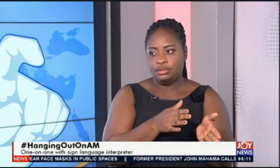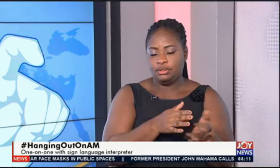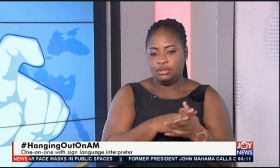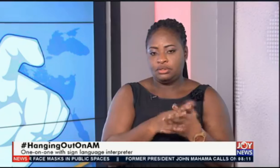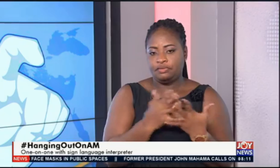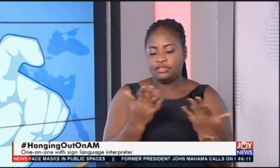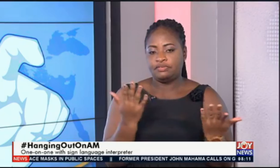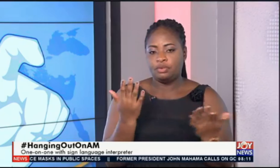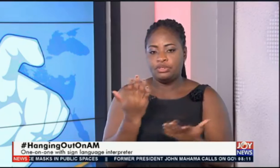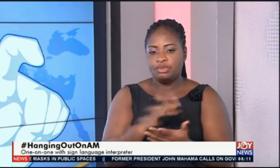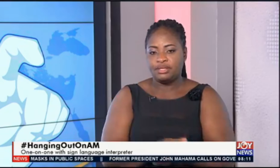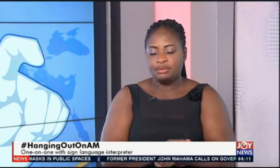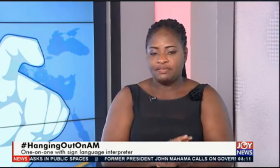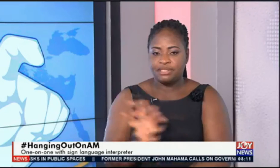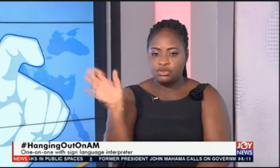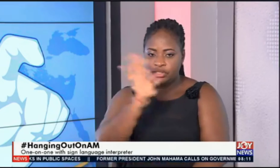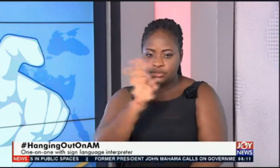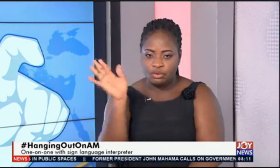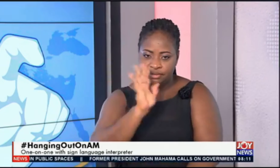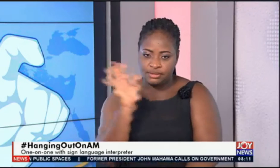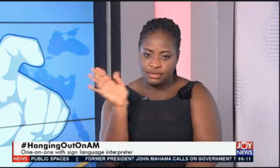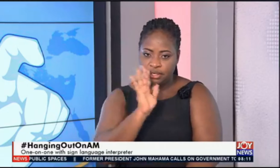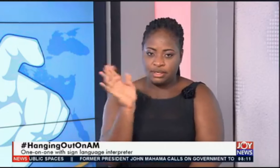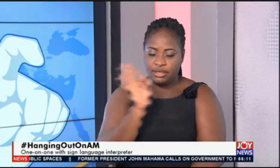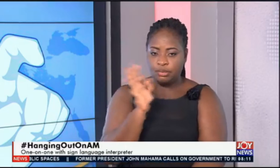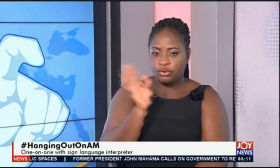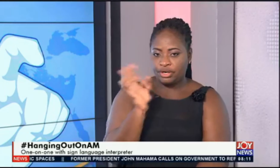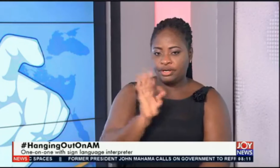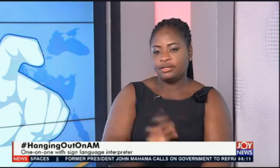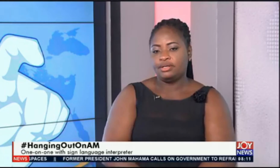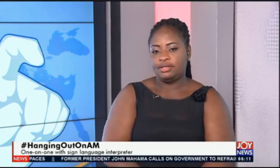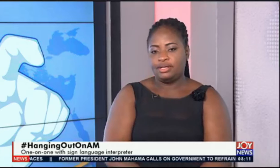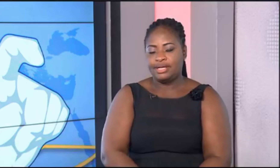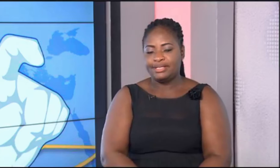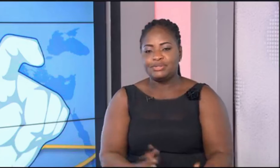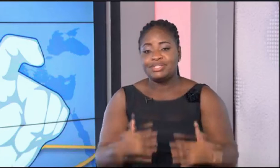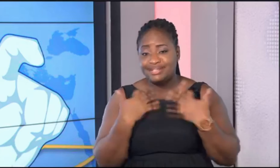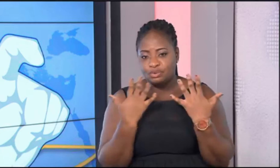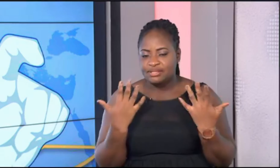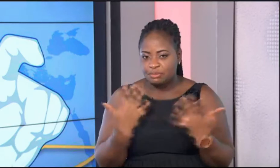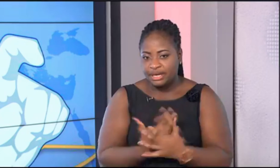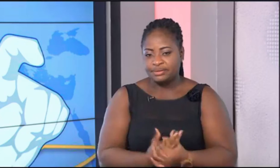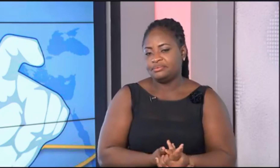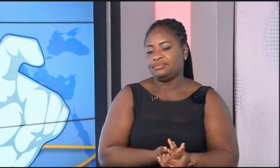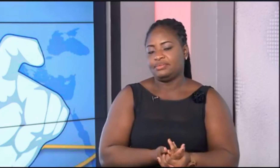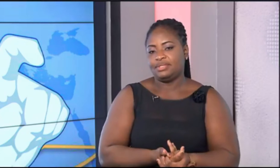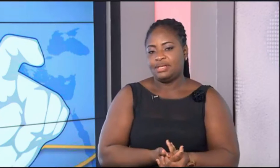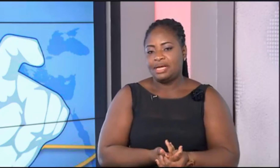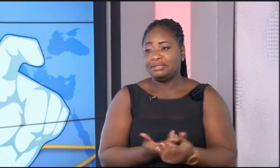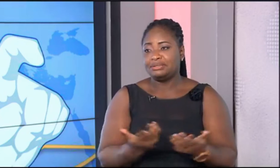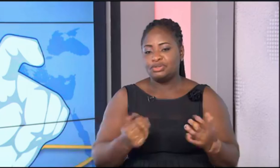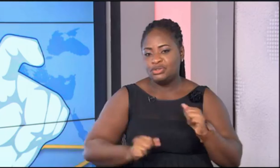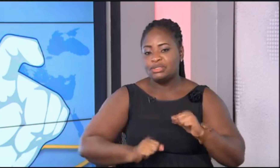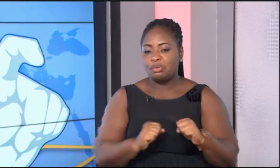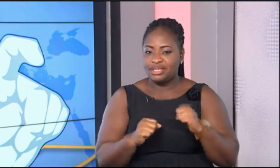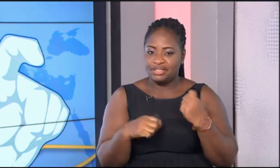sign. Exactly. So first of all, when you meet the deaf person, you just wave at him or her, and then you start with a smile. And